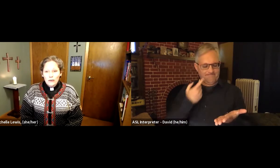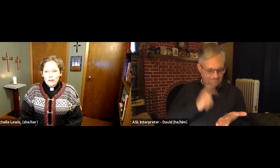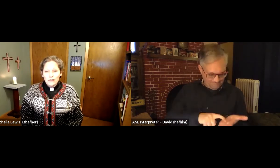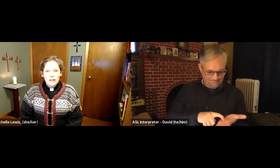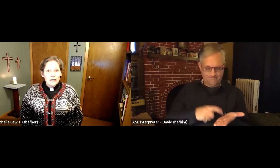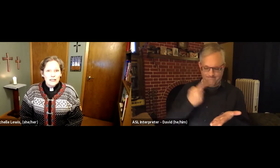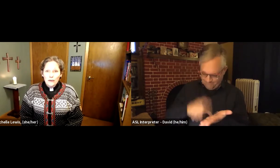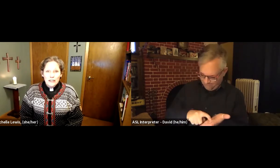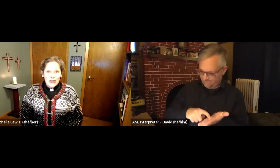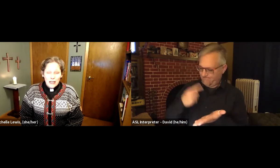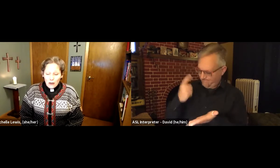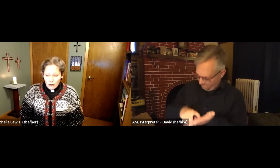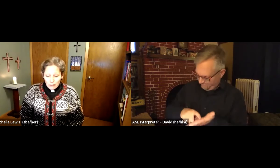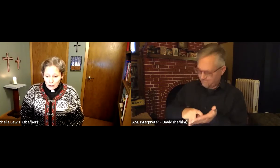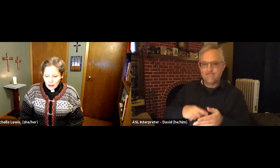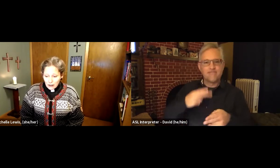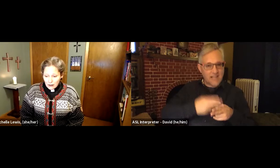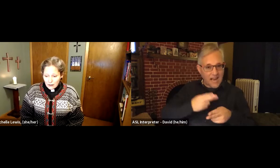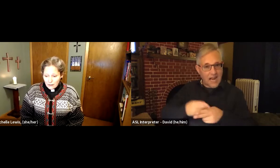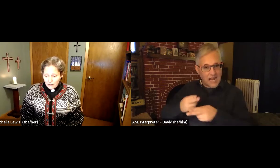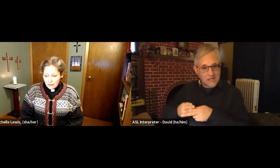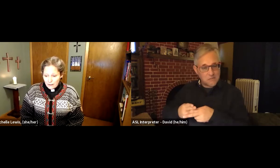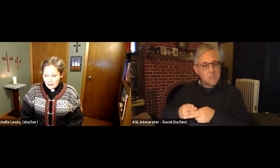then those feelings don't take over.